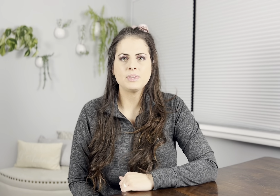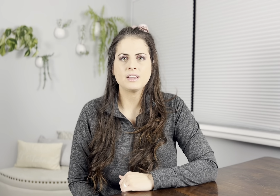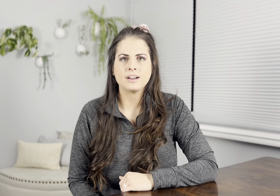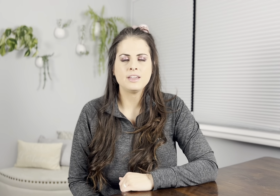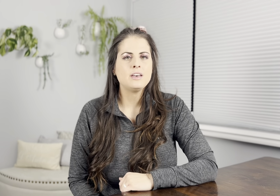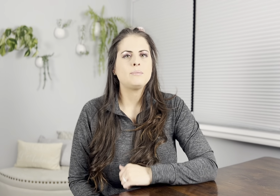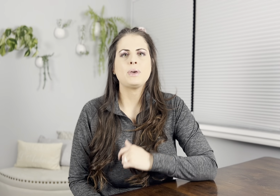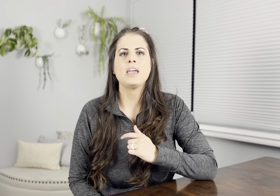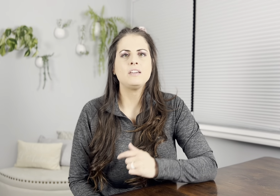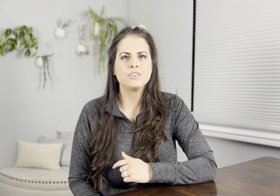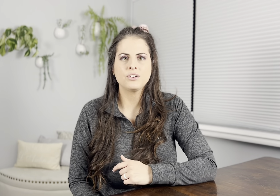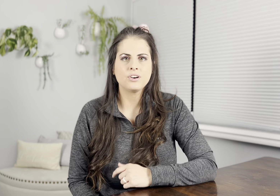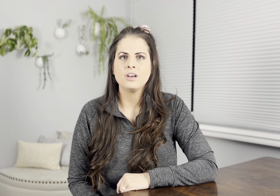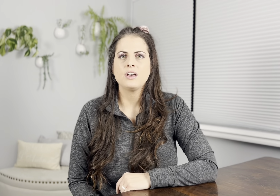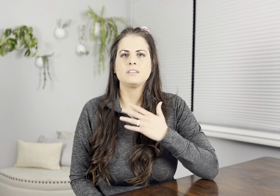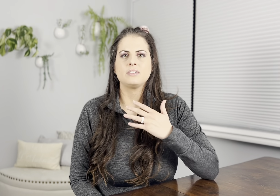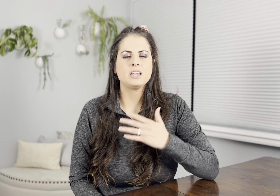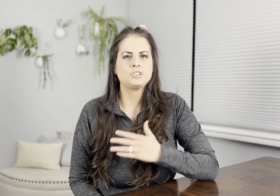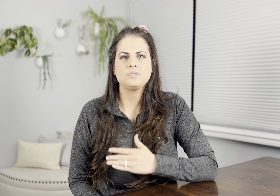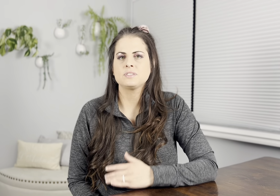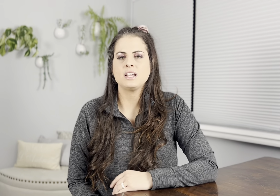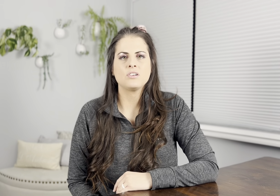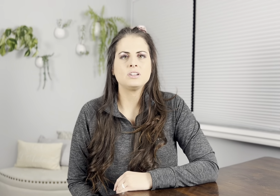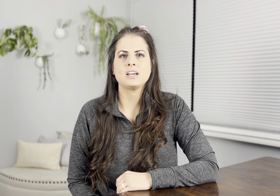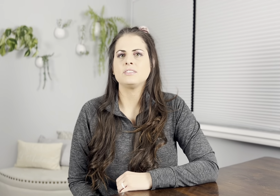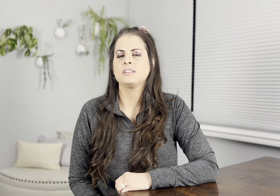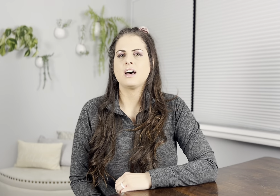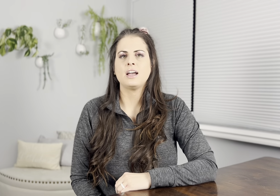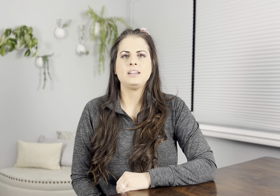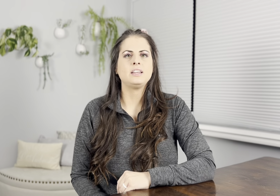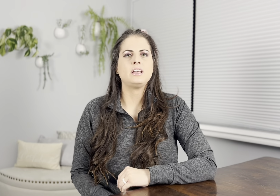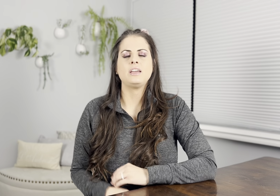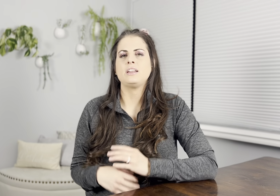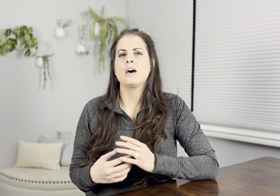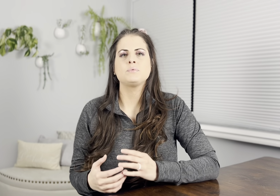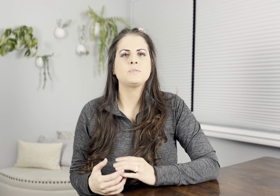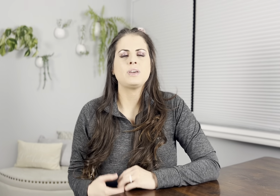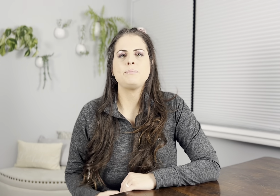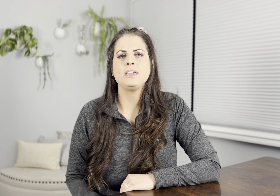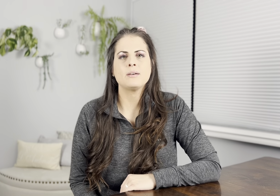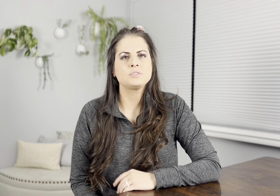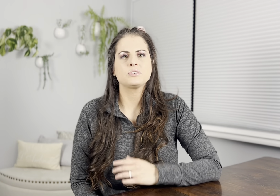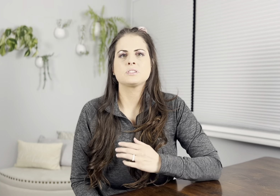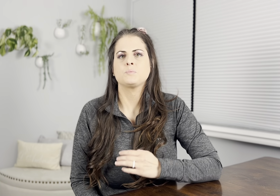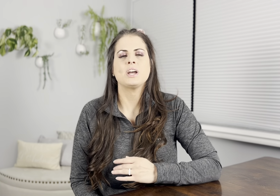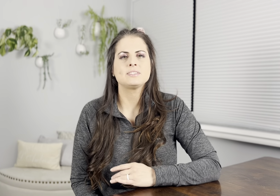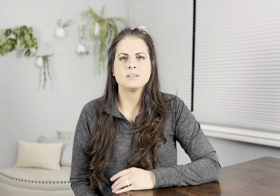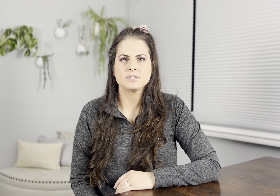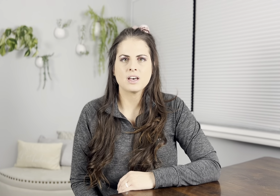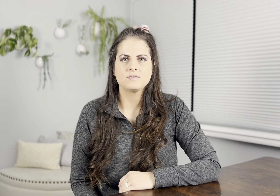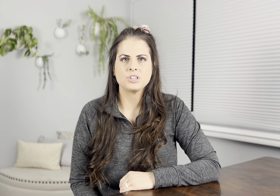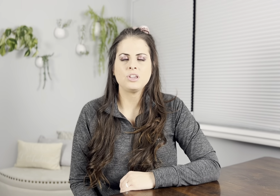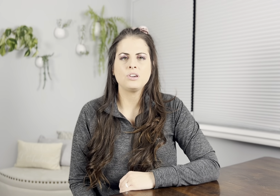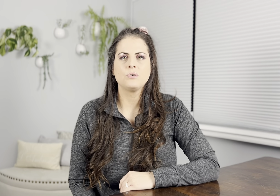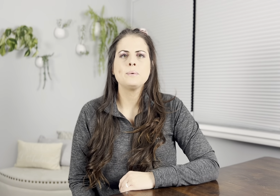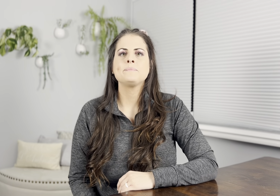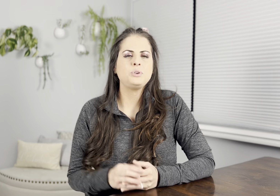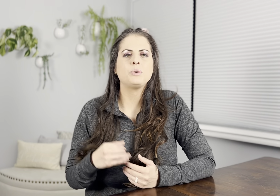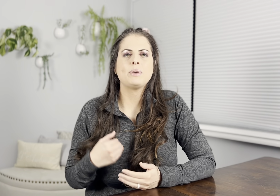vocabulary, behavioral issues later on down the line. It helps with them being able to express themselves to you. Your baby